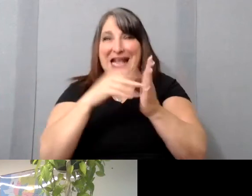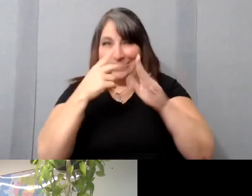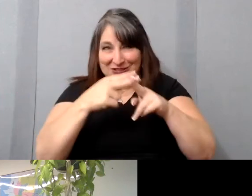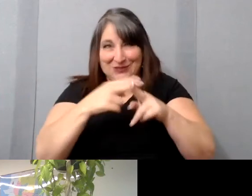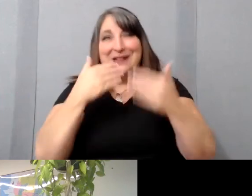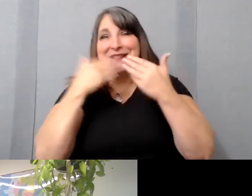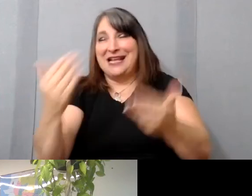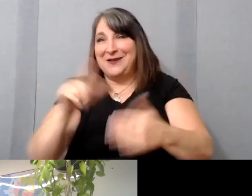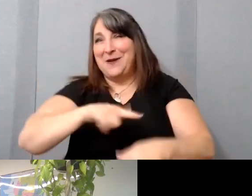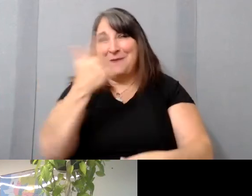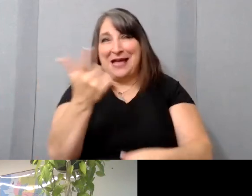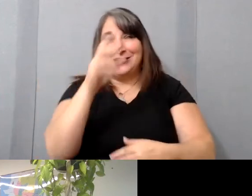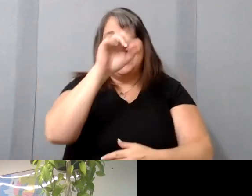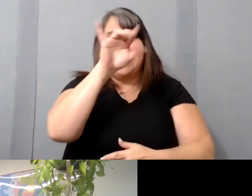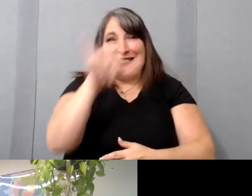back to you, Rusty.